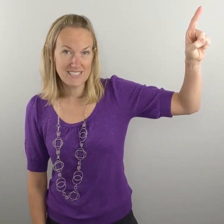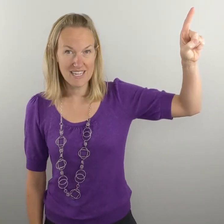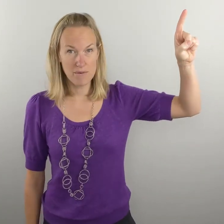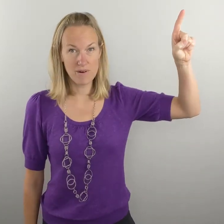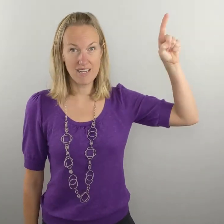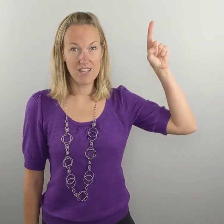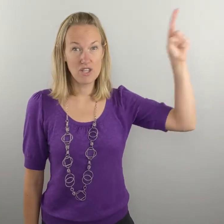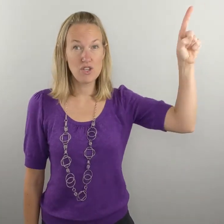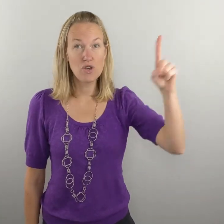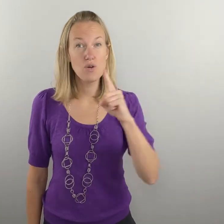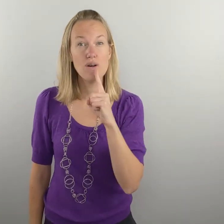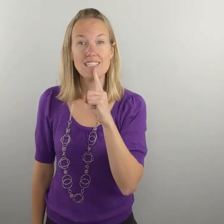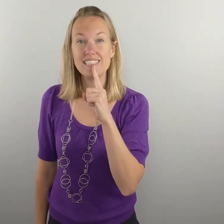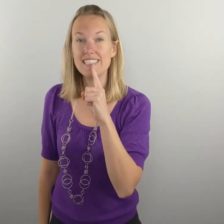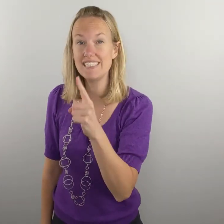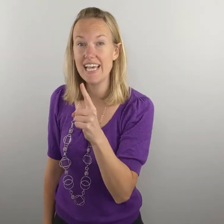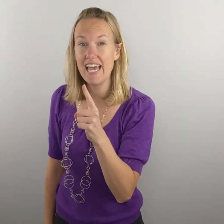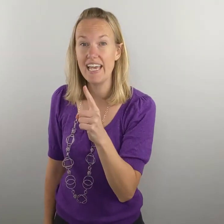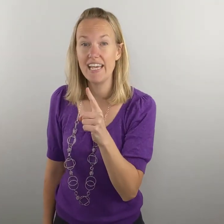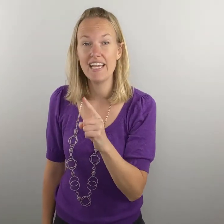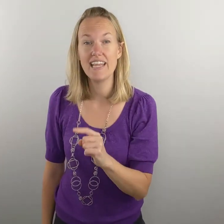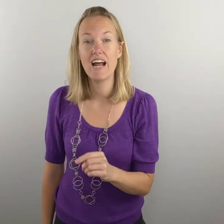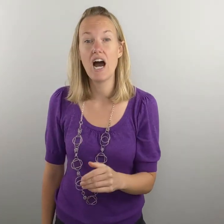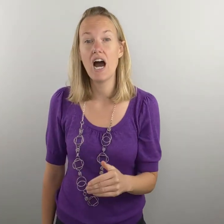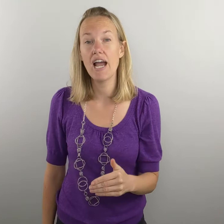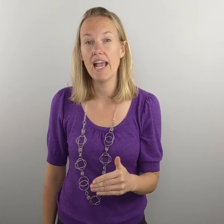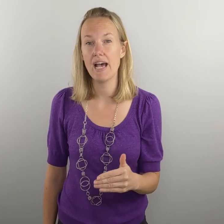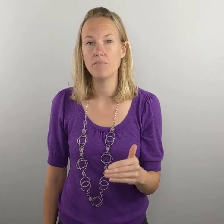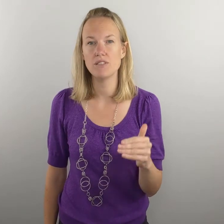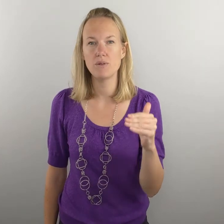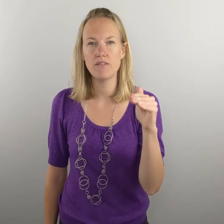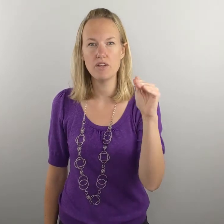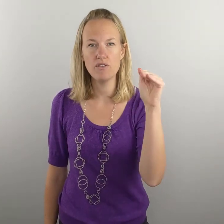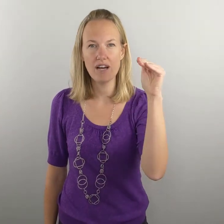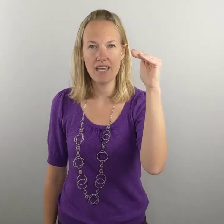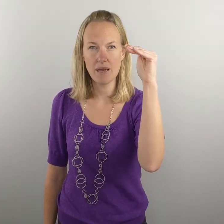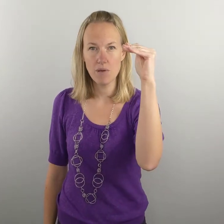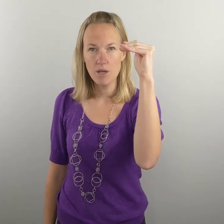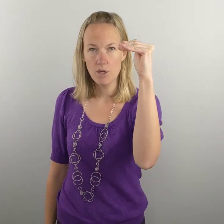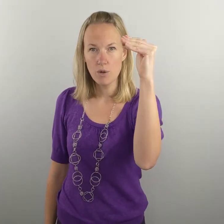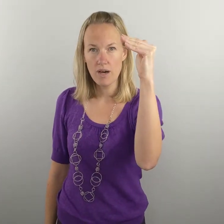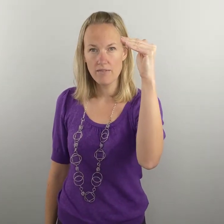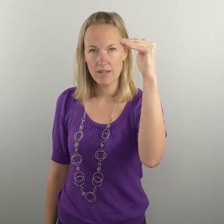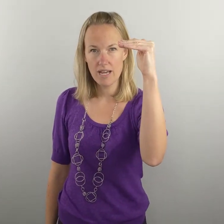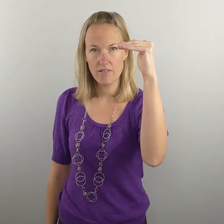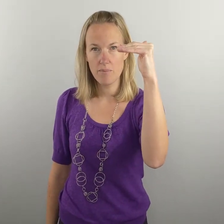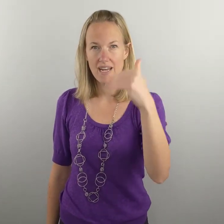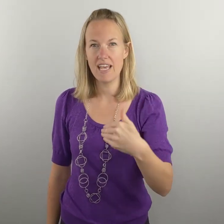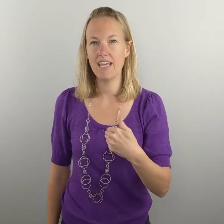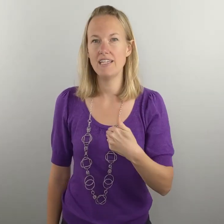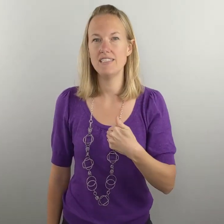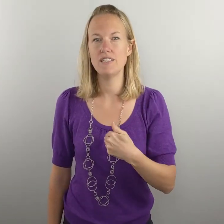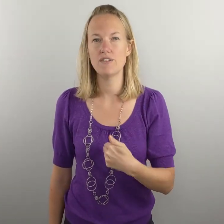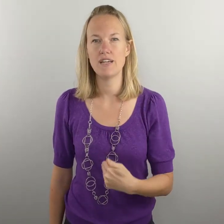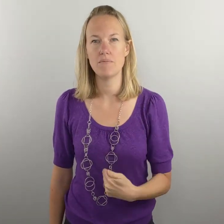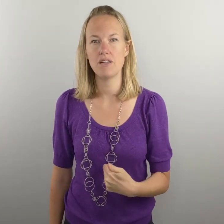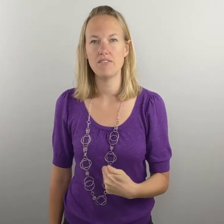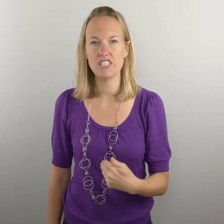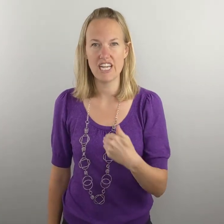him, right? You say, and then I am. So whenever you have I am, you have kind of a bent hand and you go down the middle of your